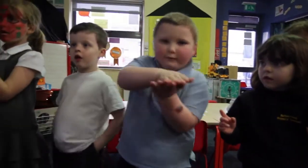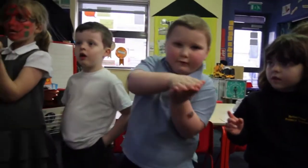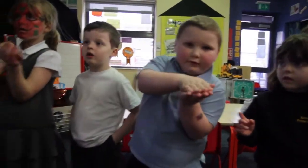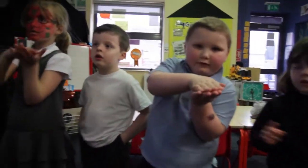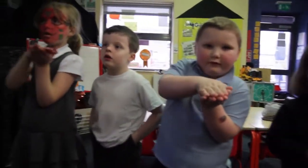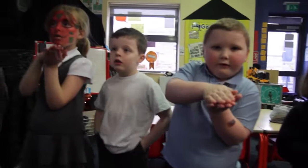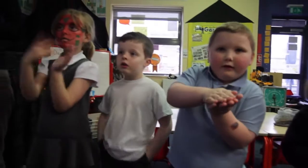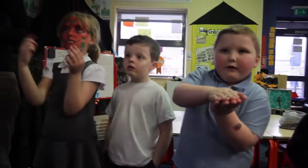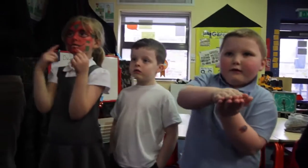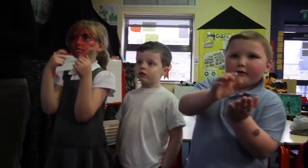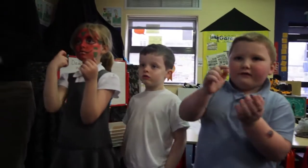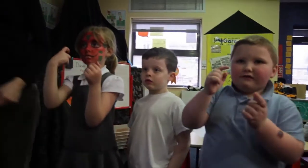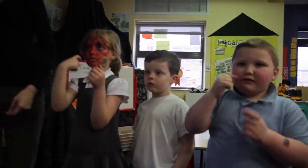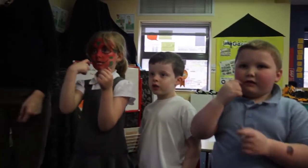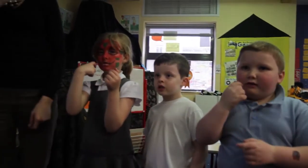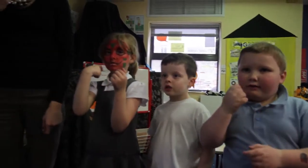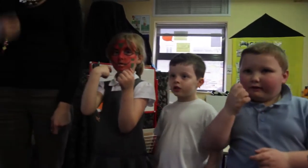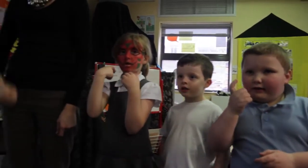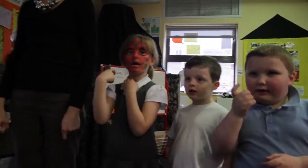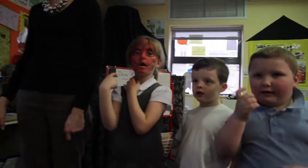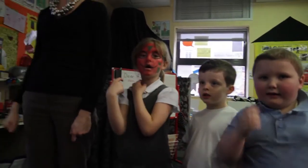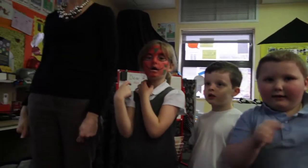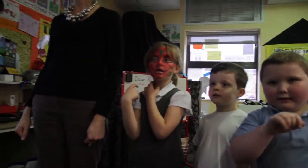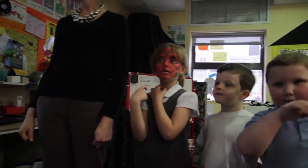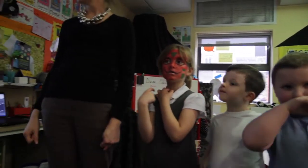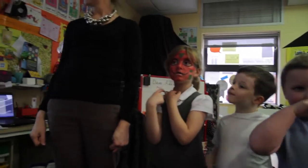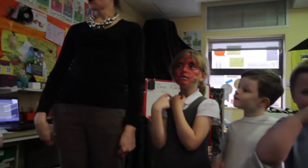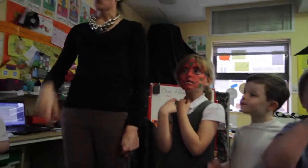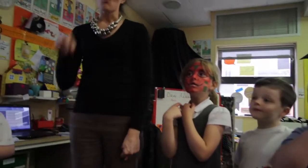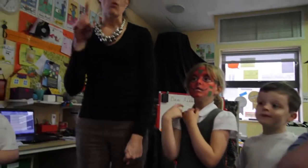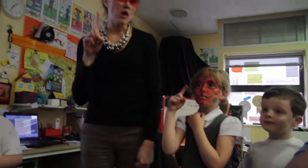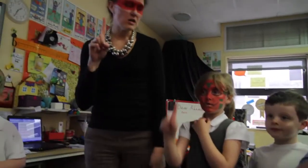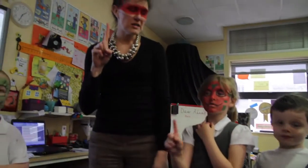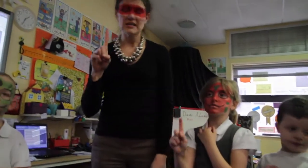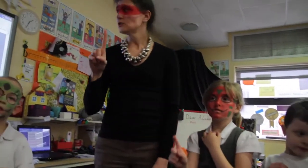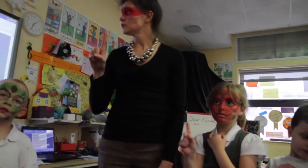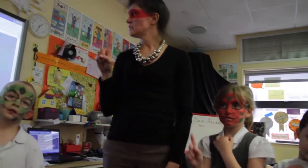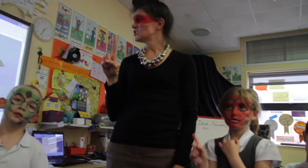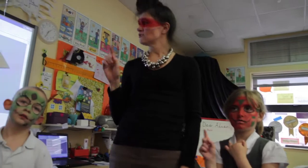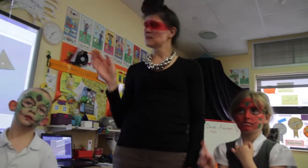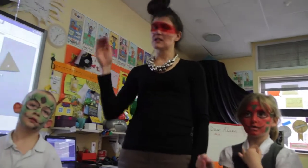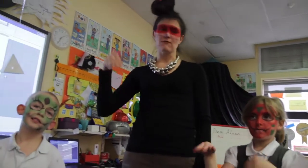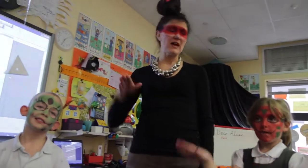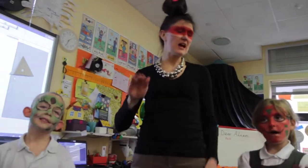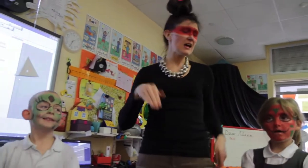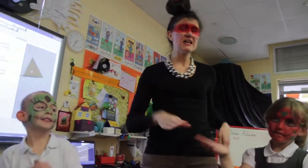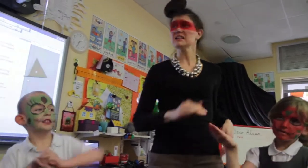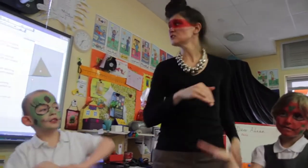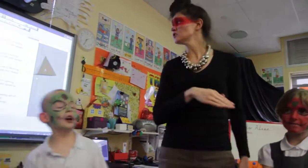Mars. Oh, what a red place to stay. One little creature in a flying